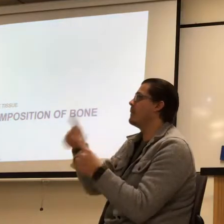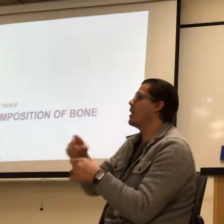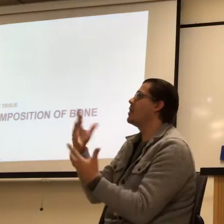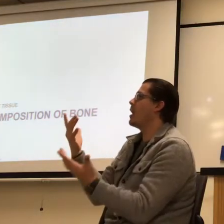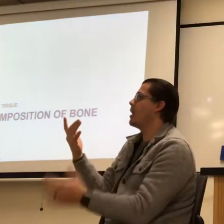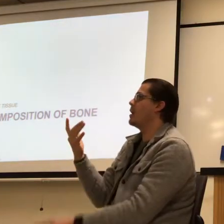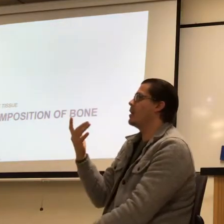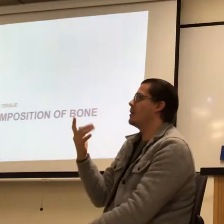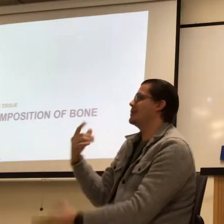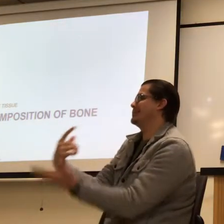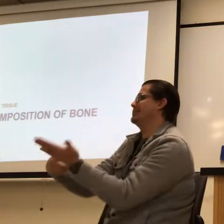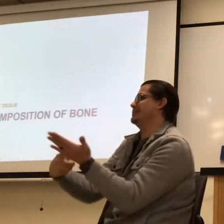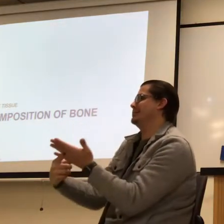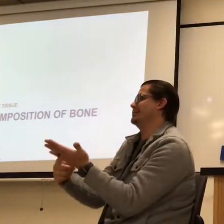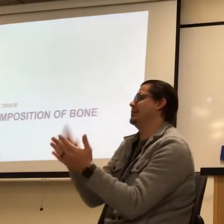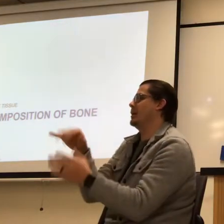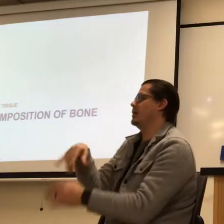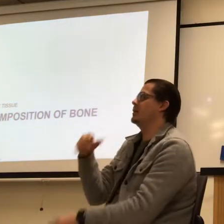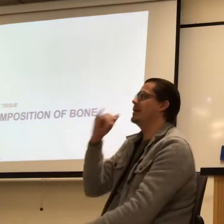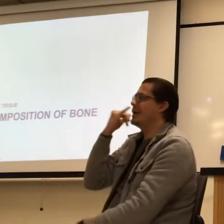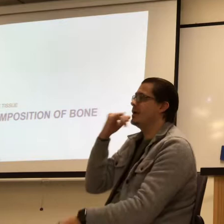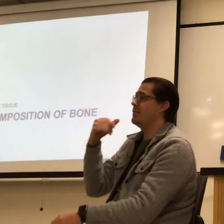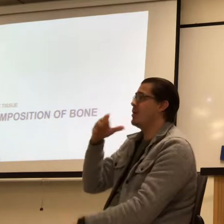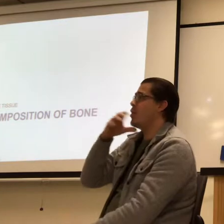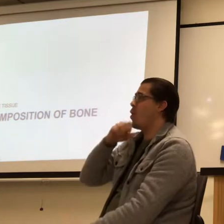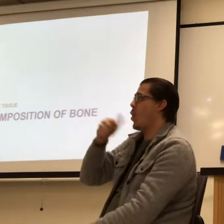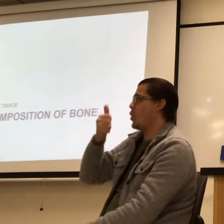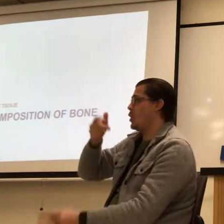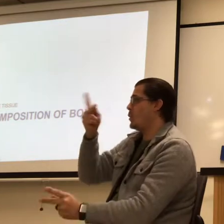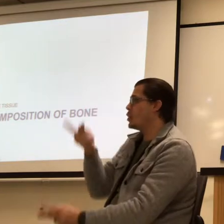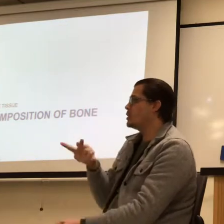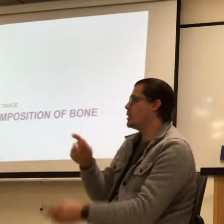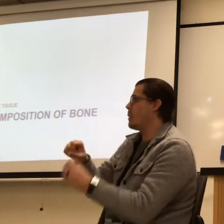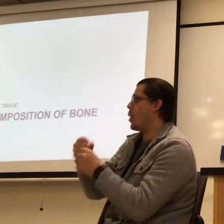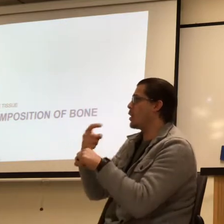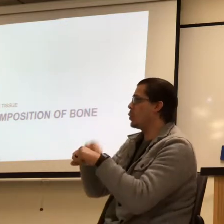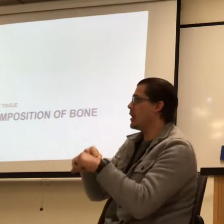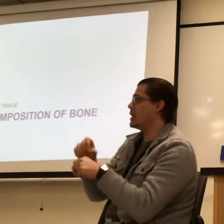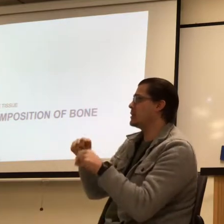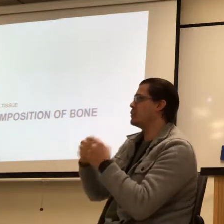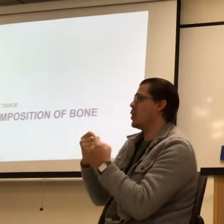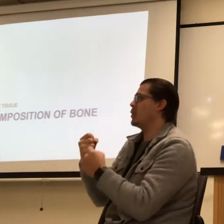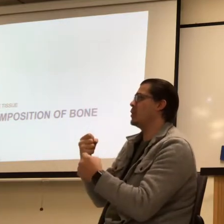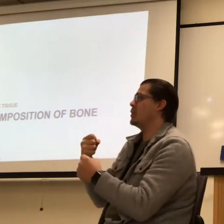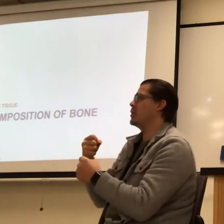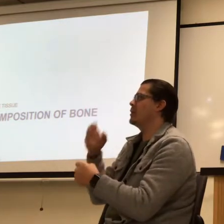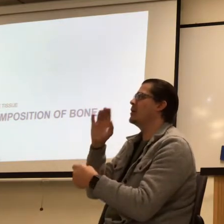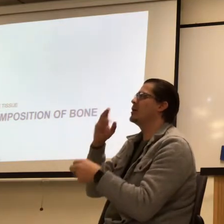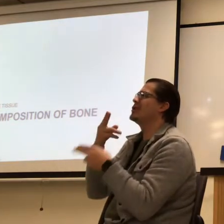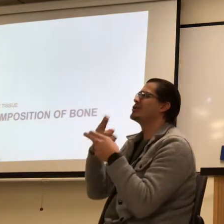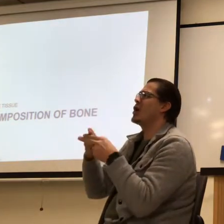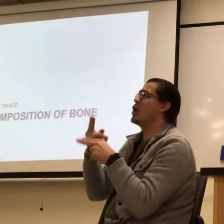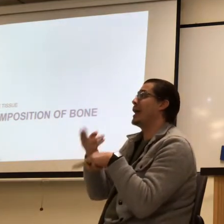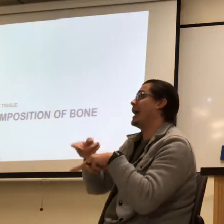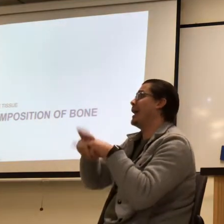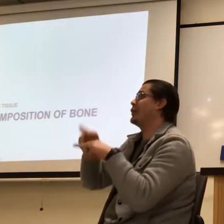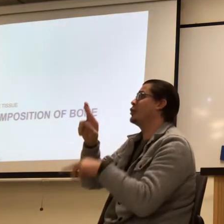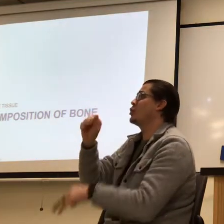time. So a broken hip or a broken wrist in an elderly person usually points to, they call it increased rate of morbidity.